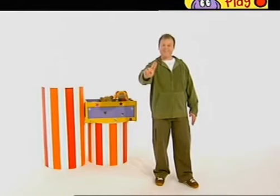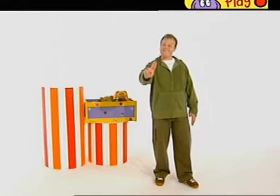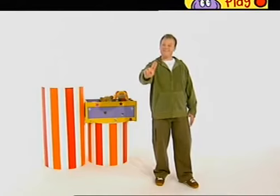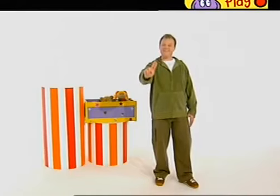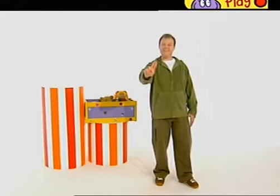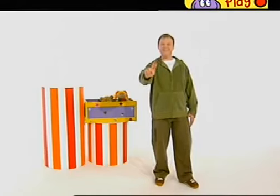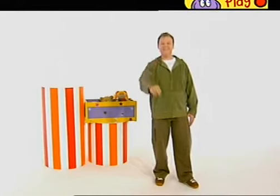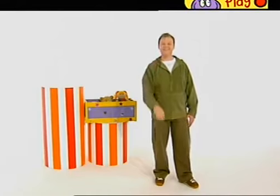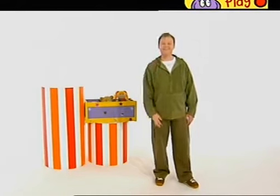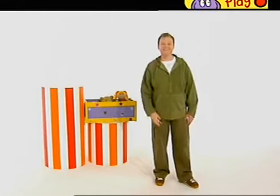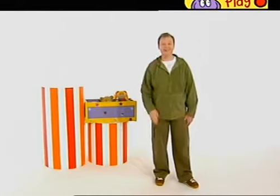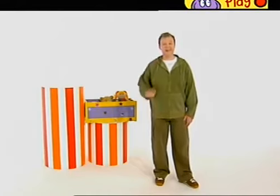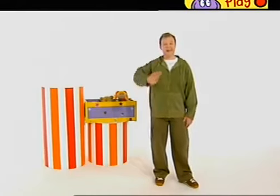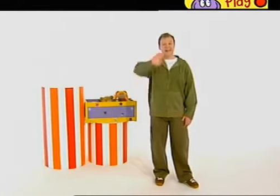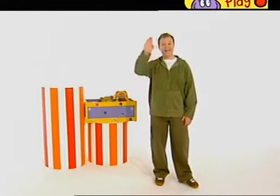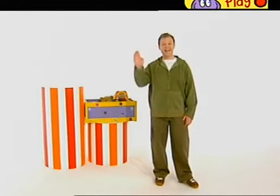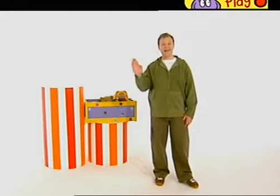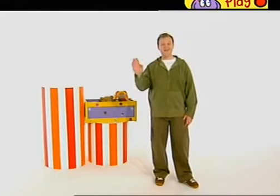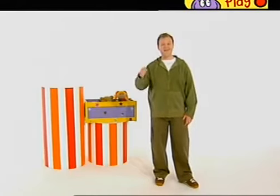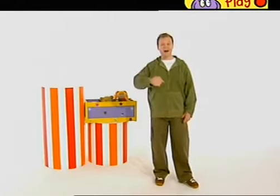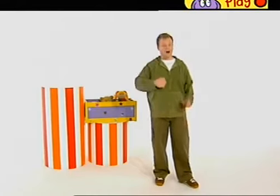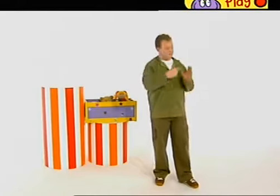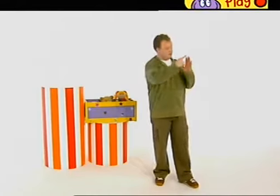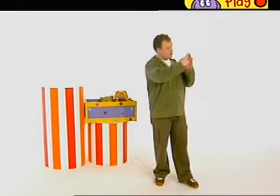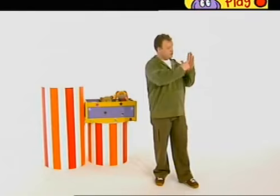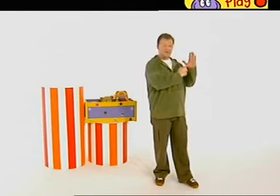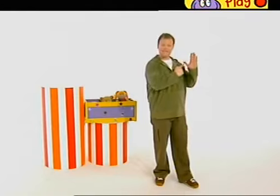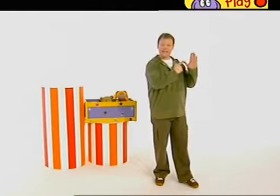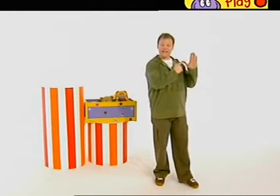name. Hello, I'm Justin.